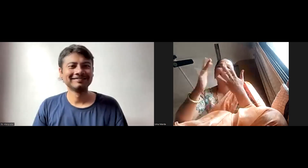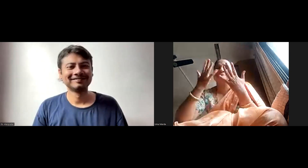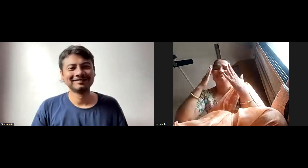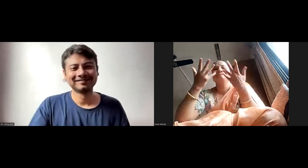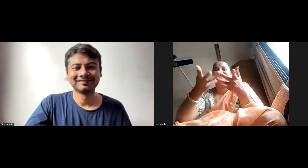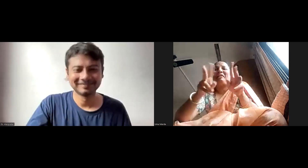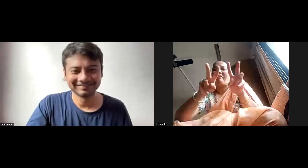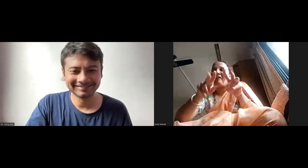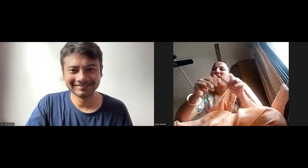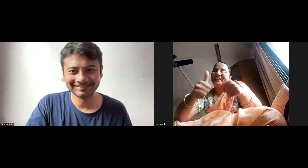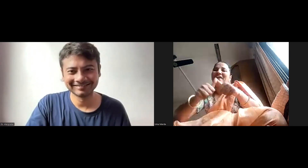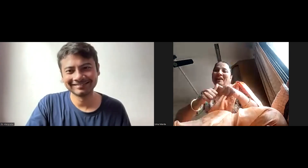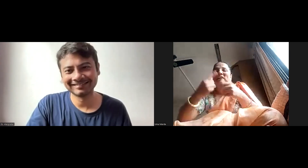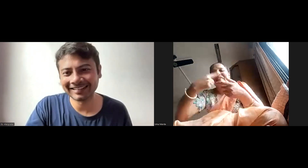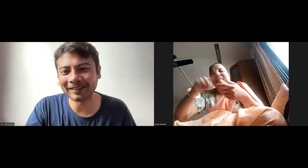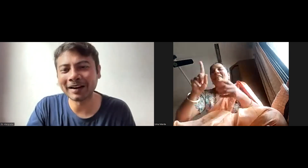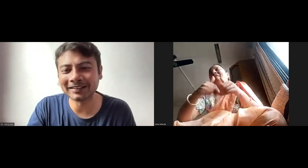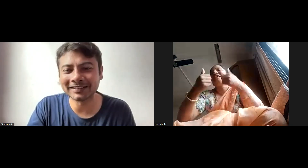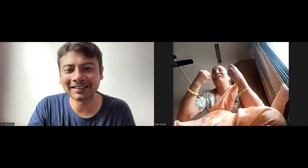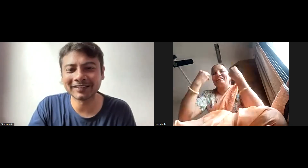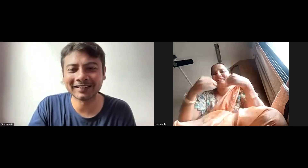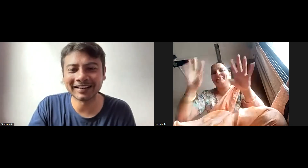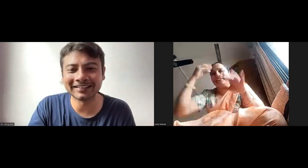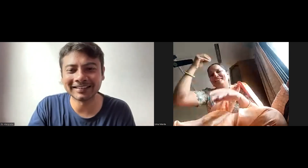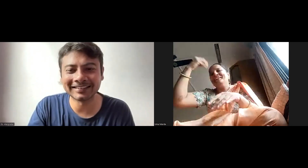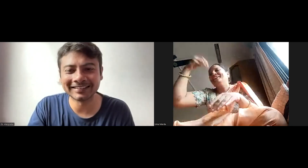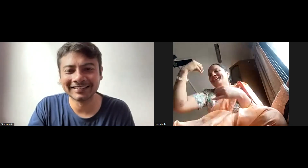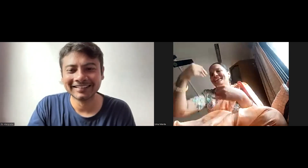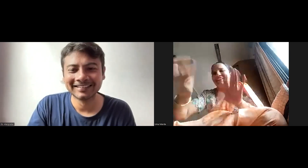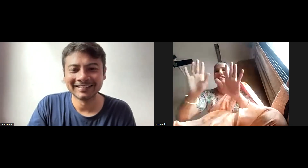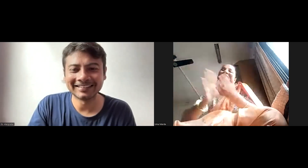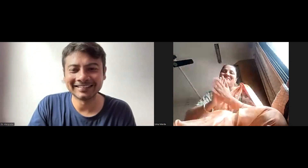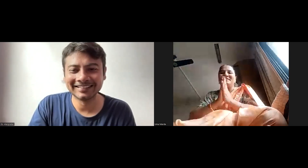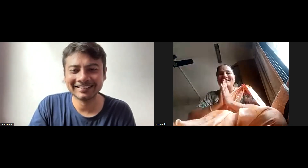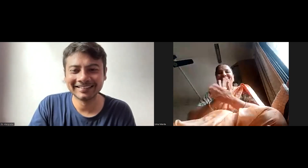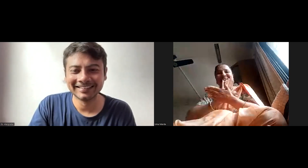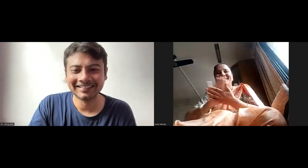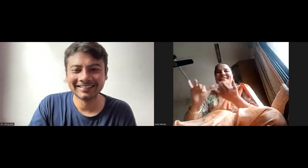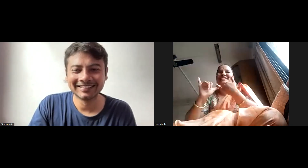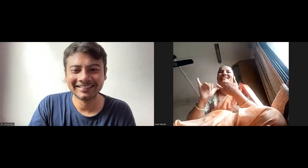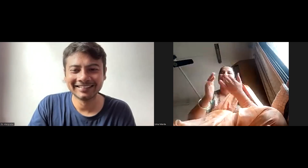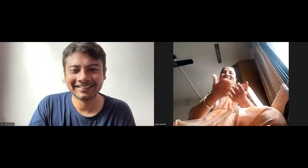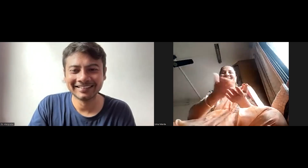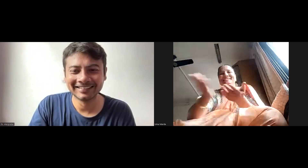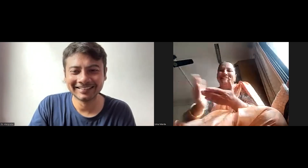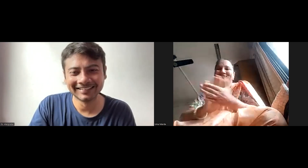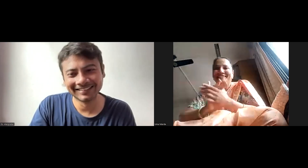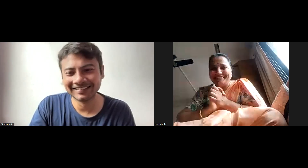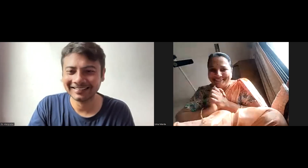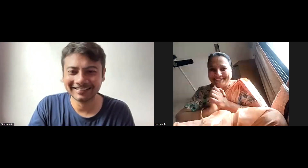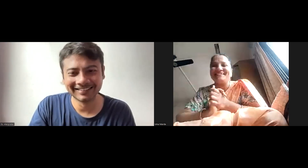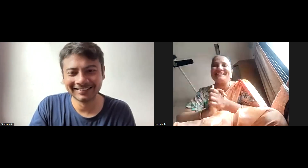All the best. Haribol. Prana Mataji. Thank you. Let's see. Let's see. Let's see. Hare Krishna.